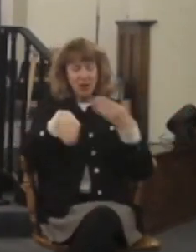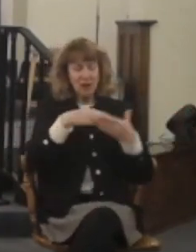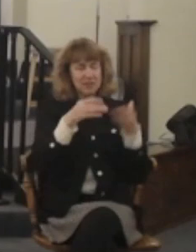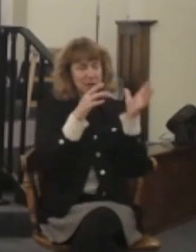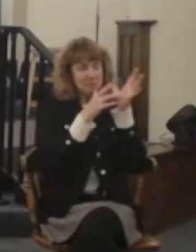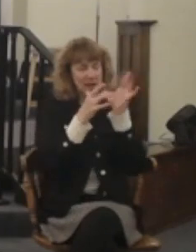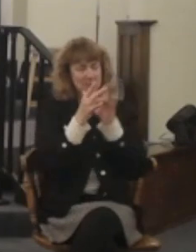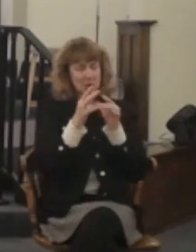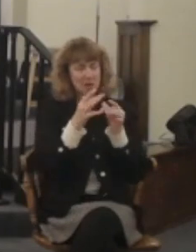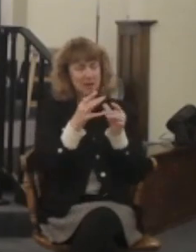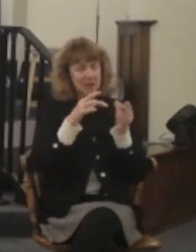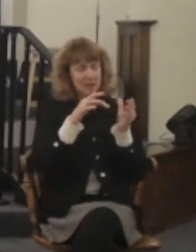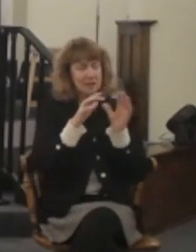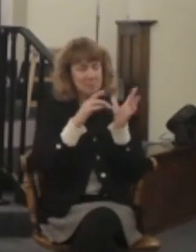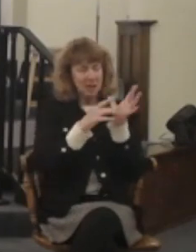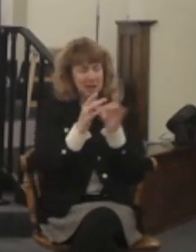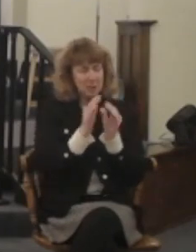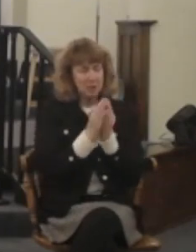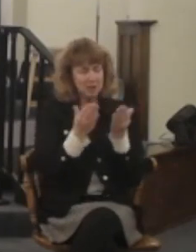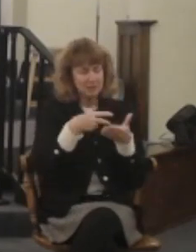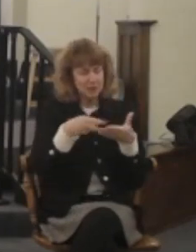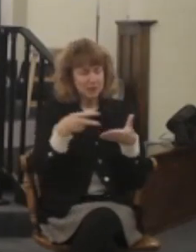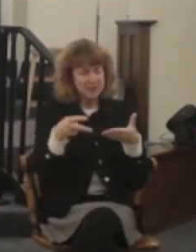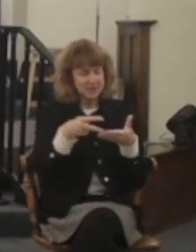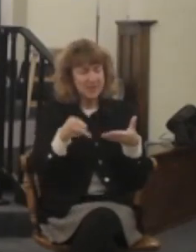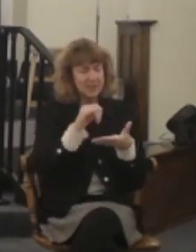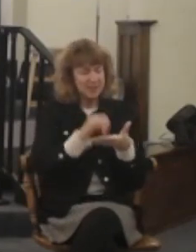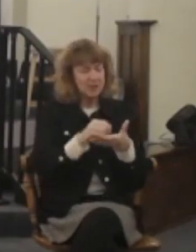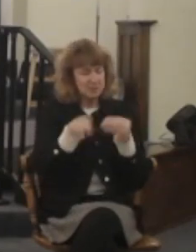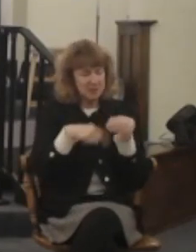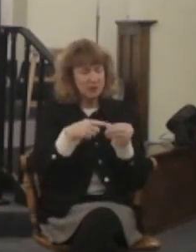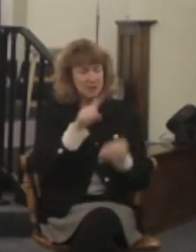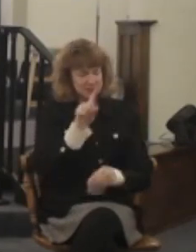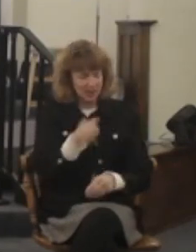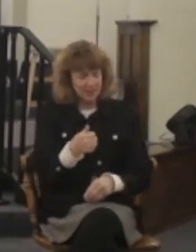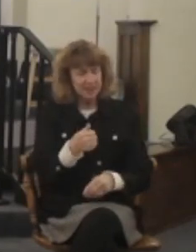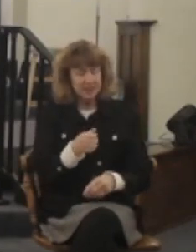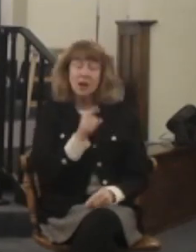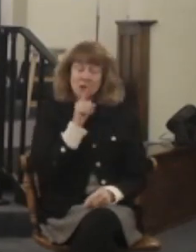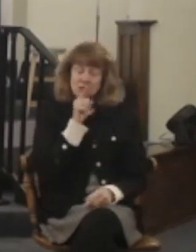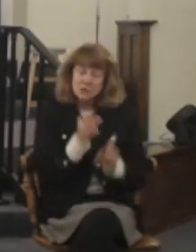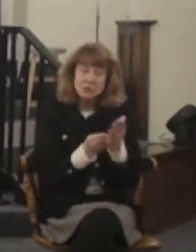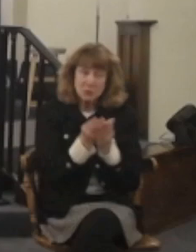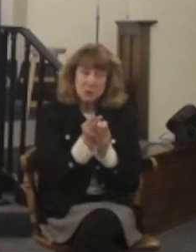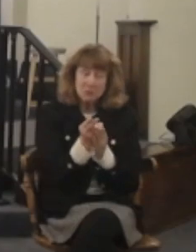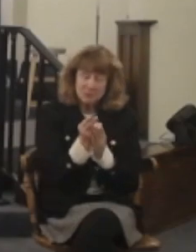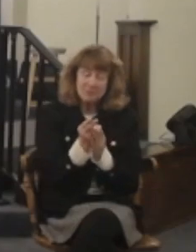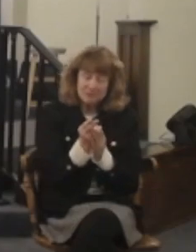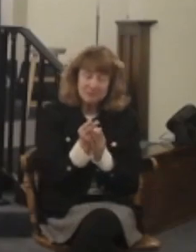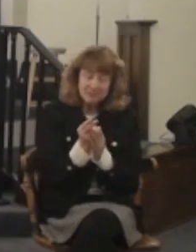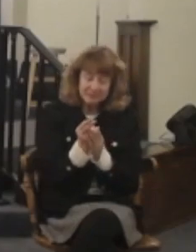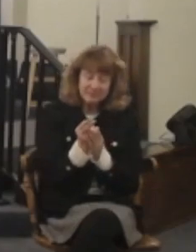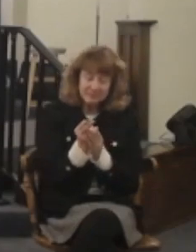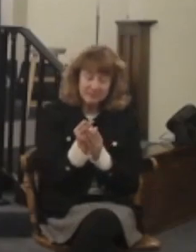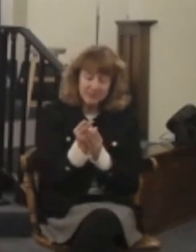read about tithing, and they're true. They really are true.